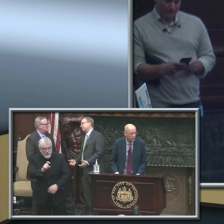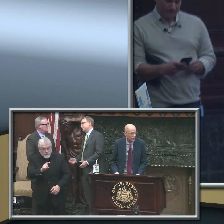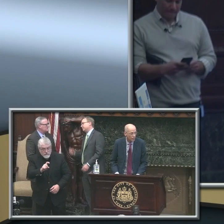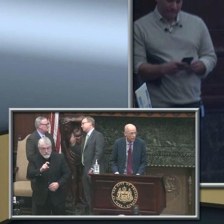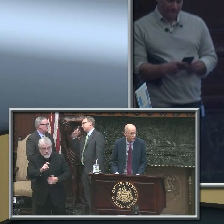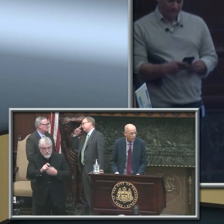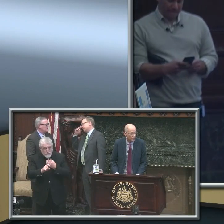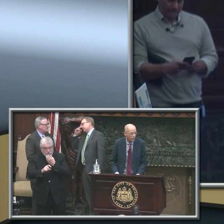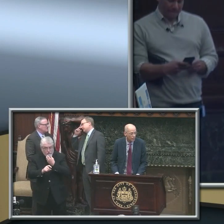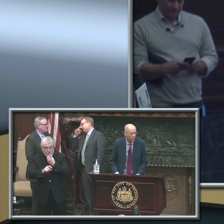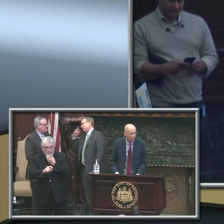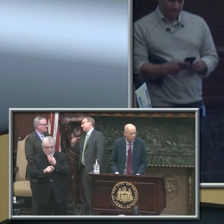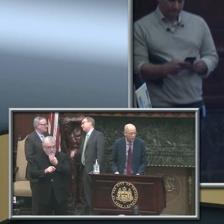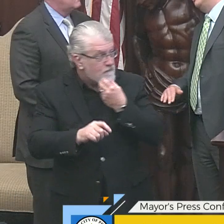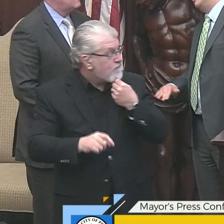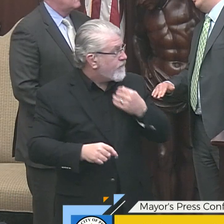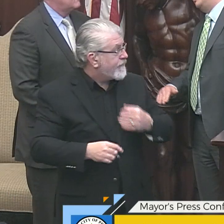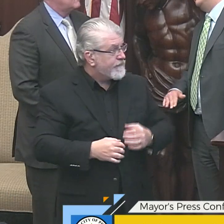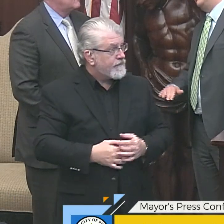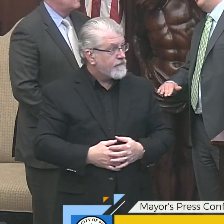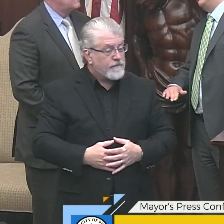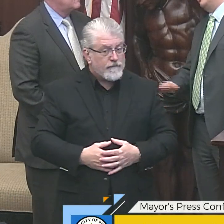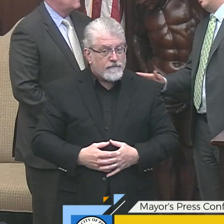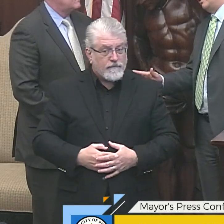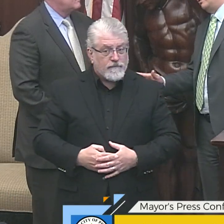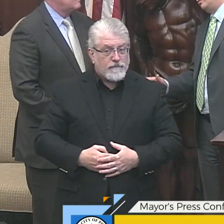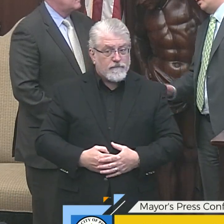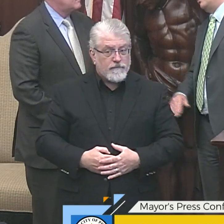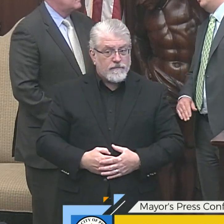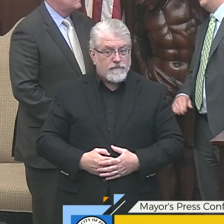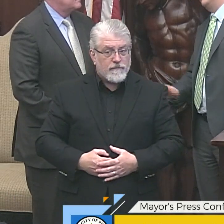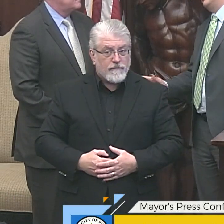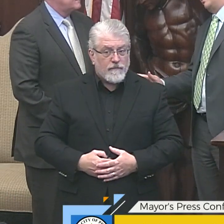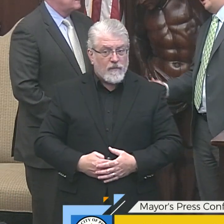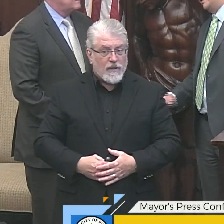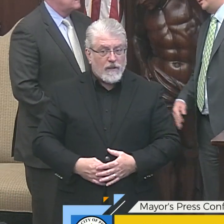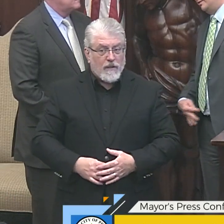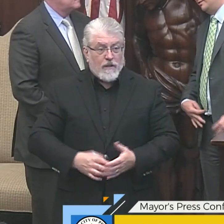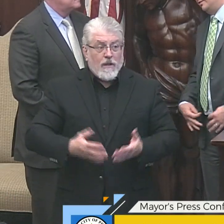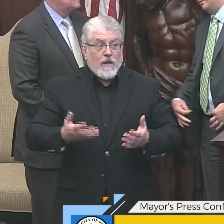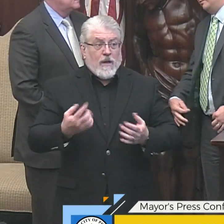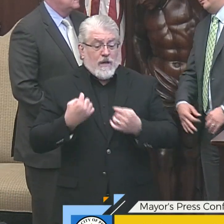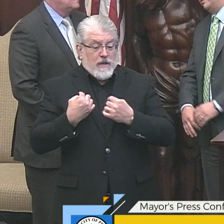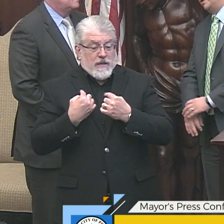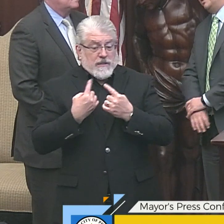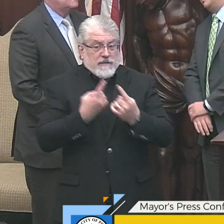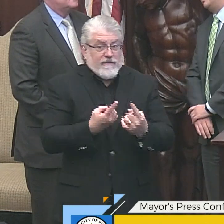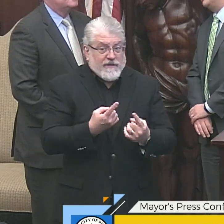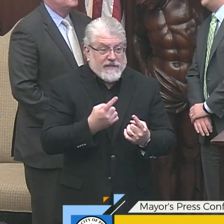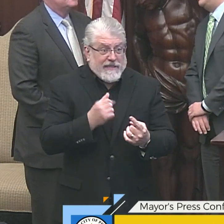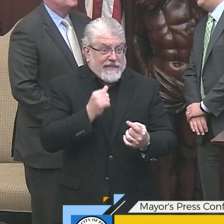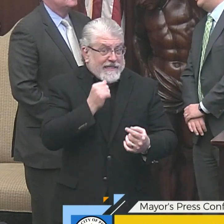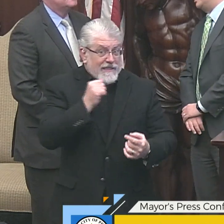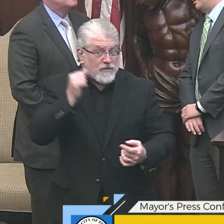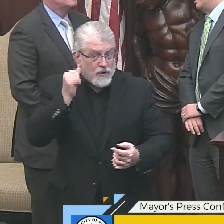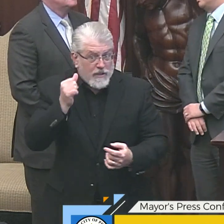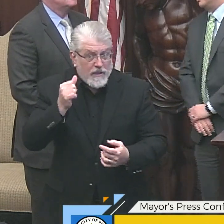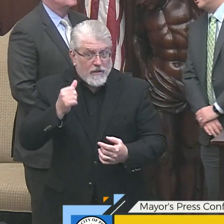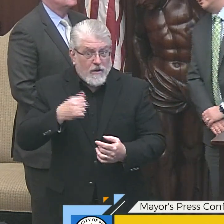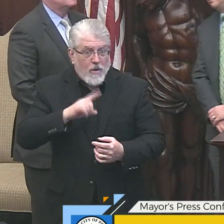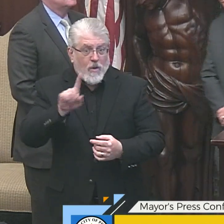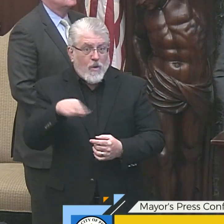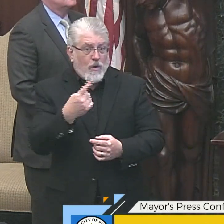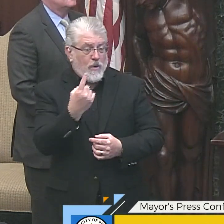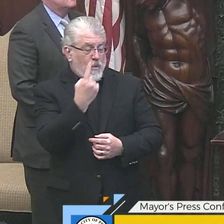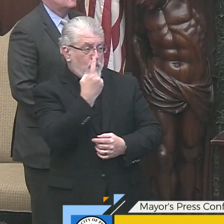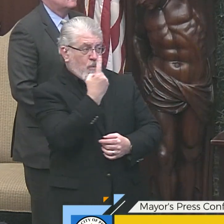been hospitalized? Any? As of yesterday, only one that we're